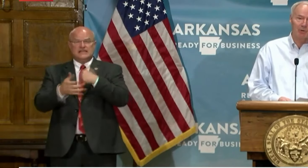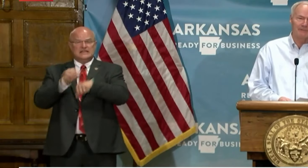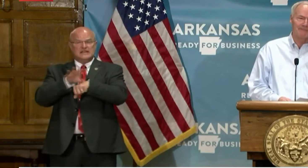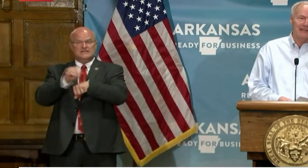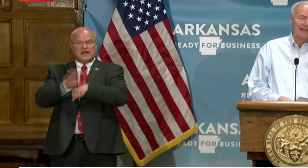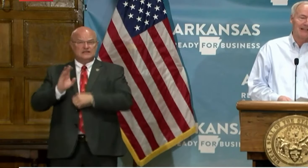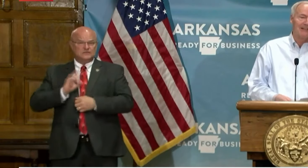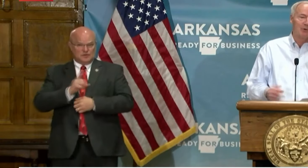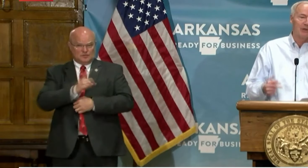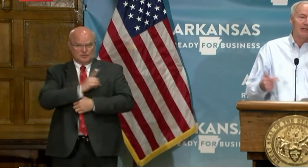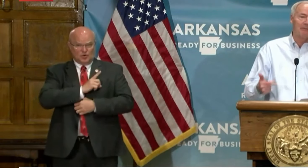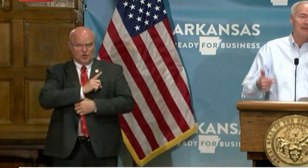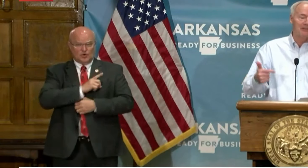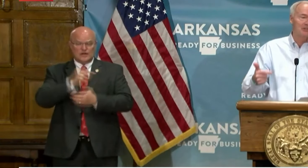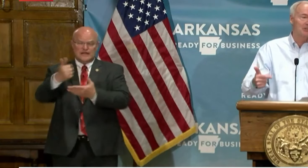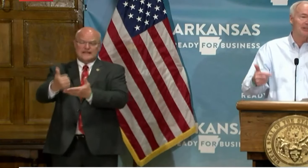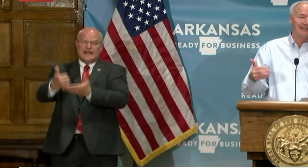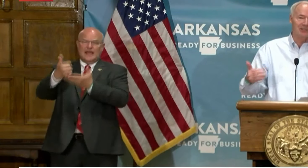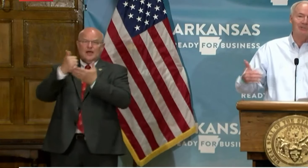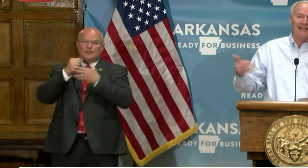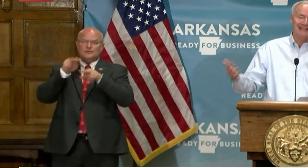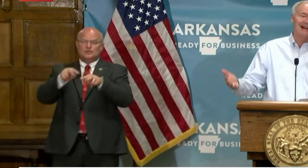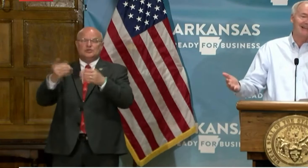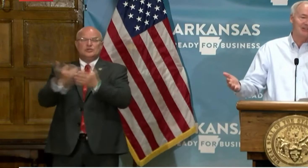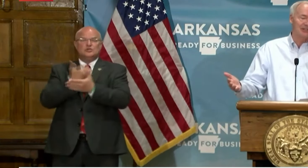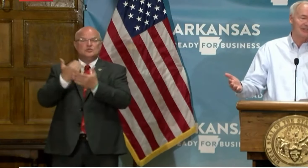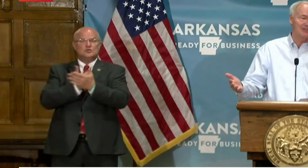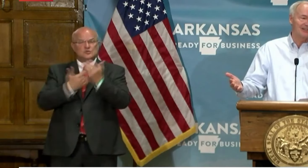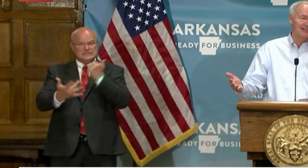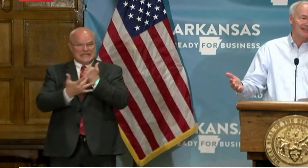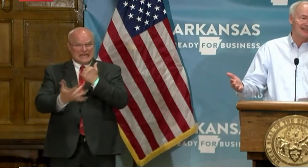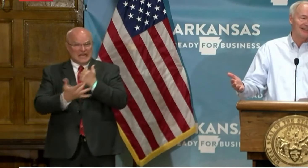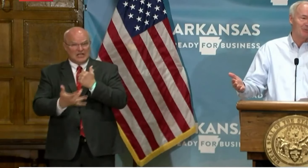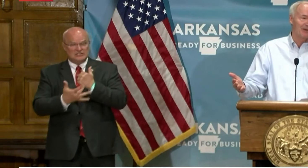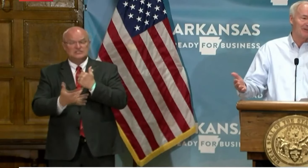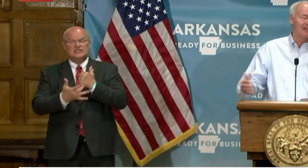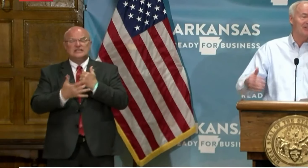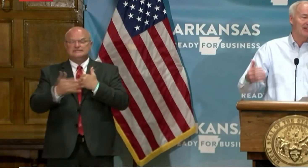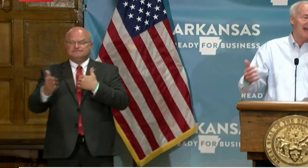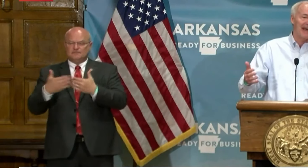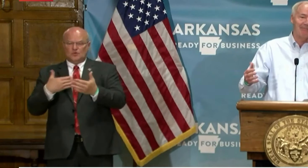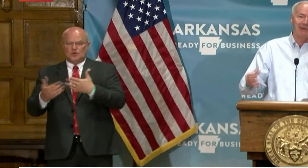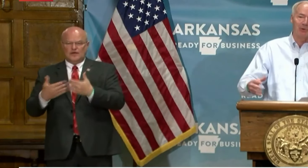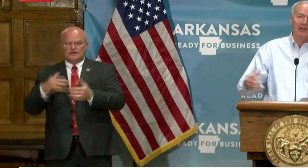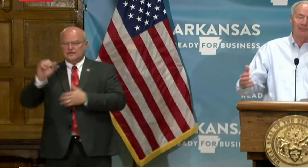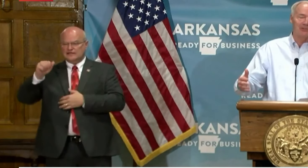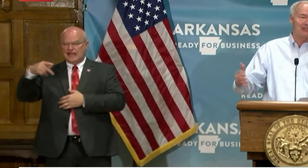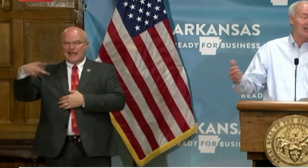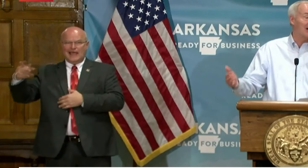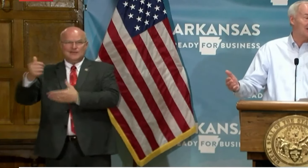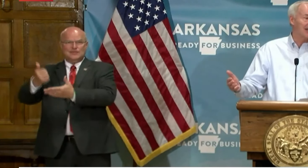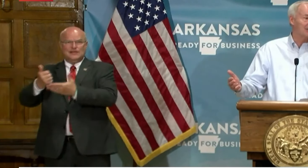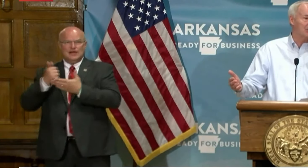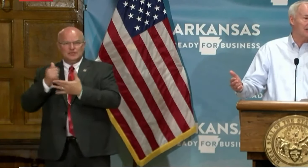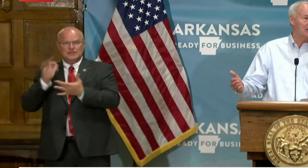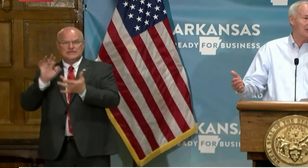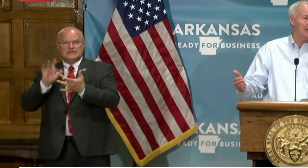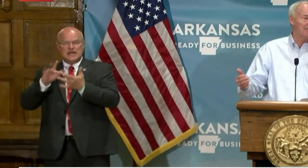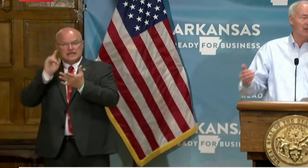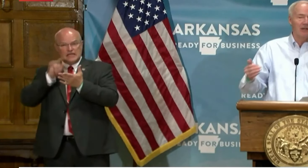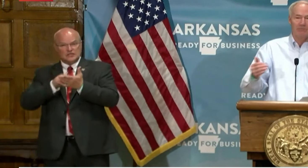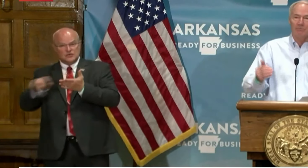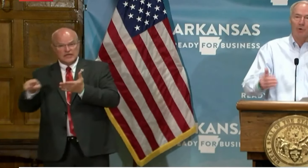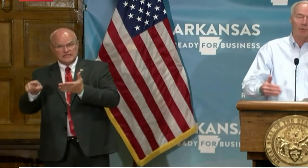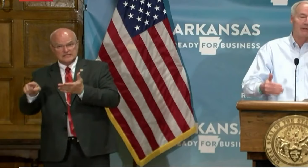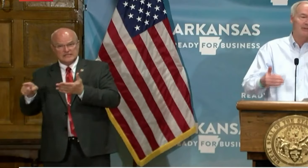Advisory Board that will help us to look at new technologies, whether it's an app that will help us in contact